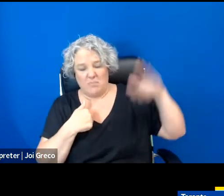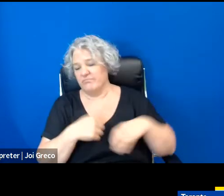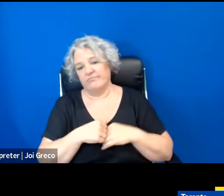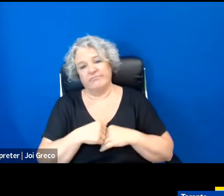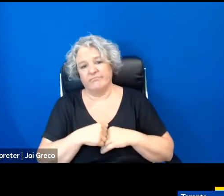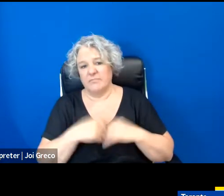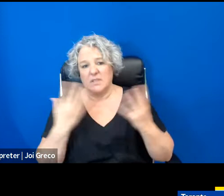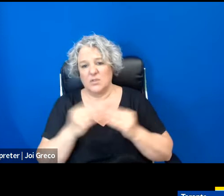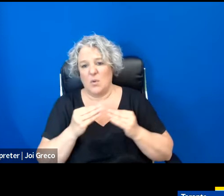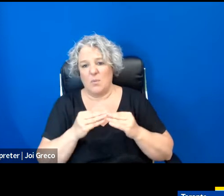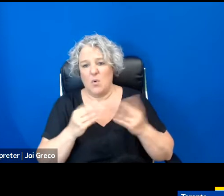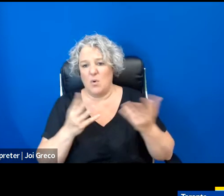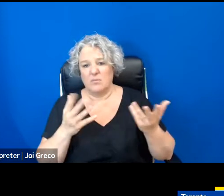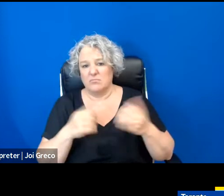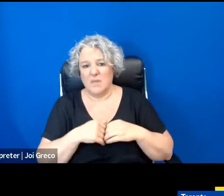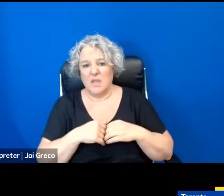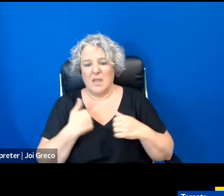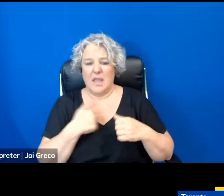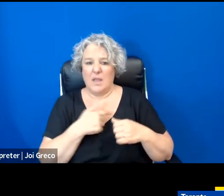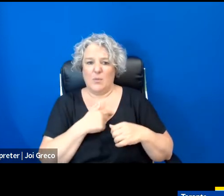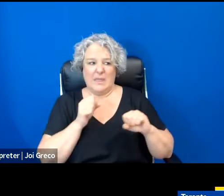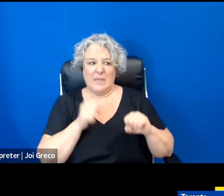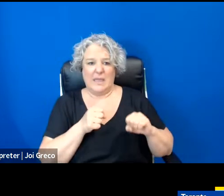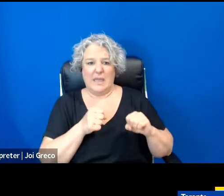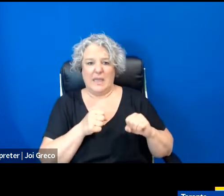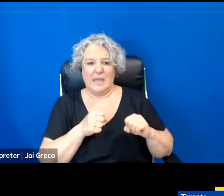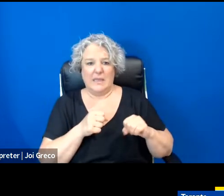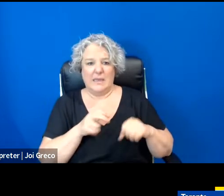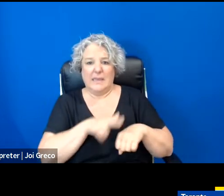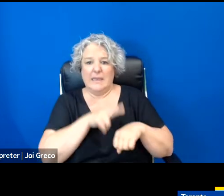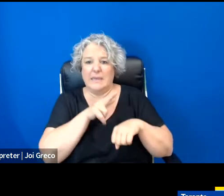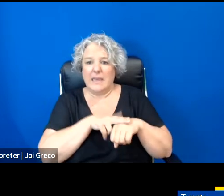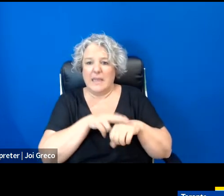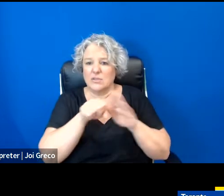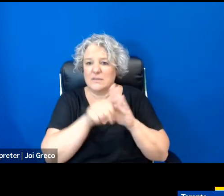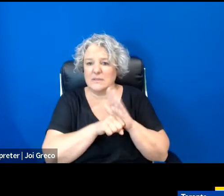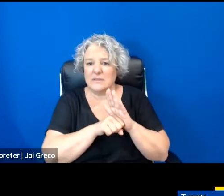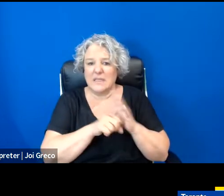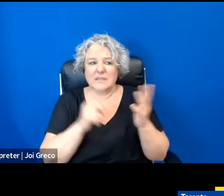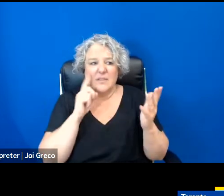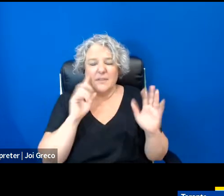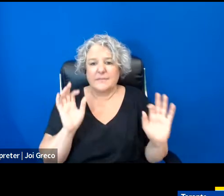a world where even we can take nation states for granted.